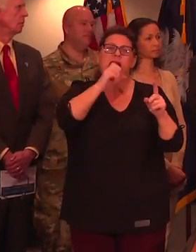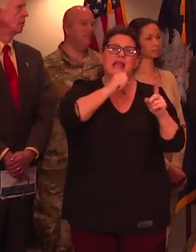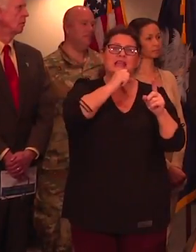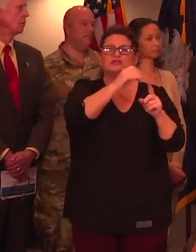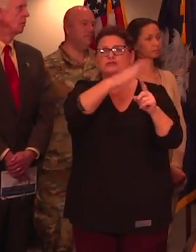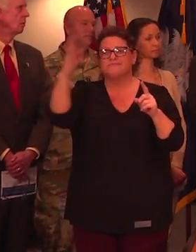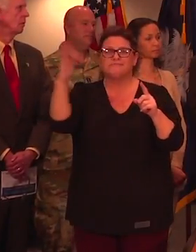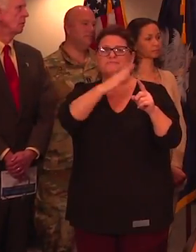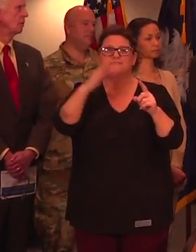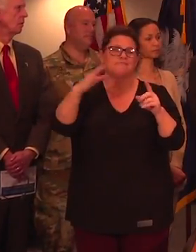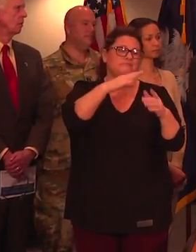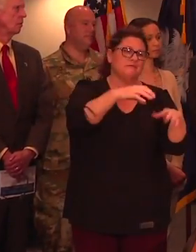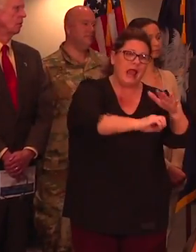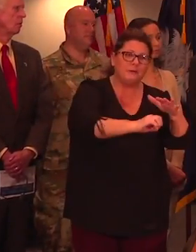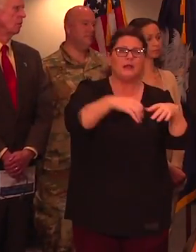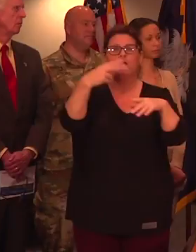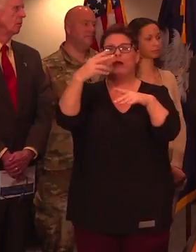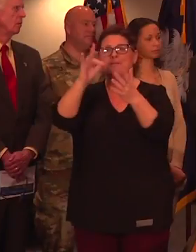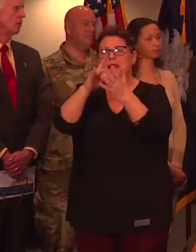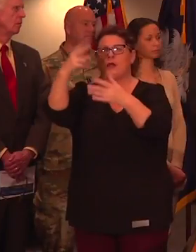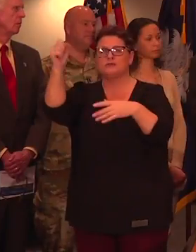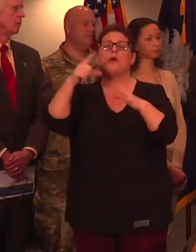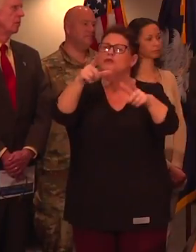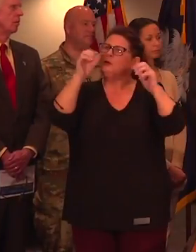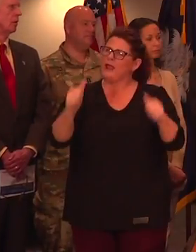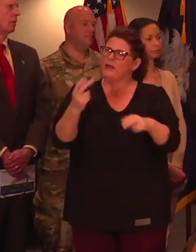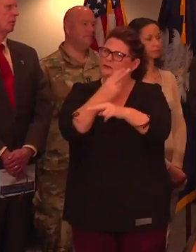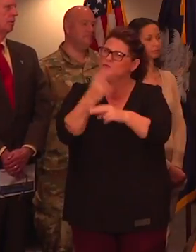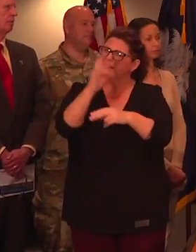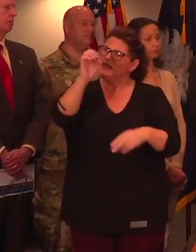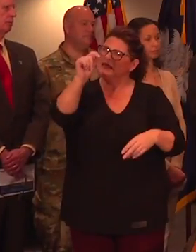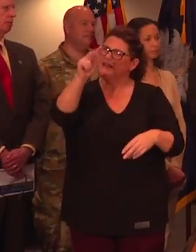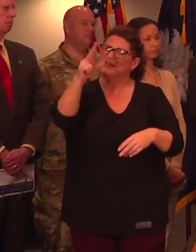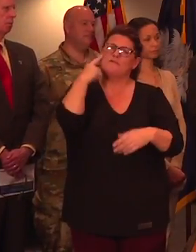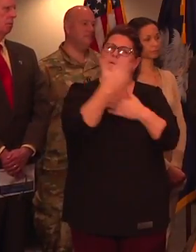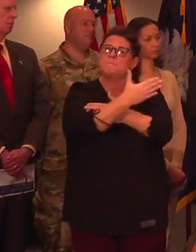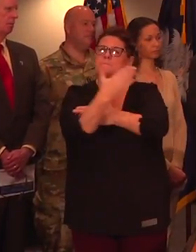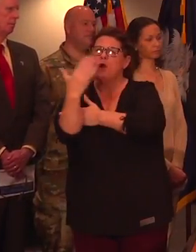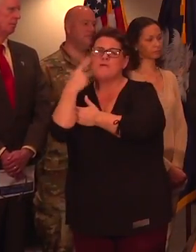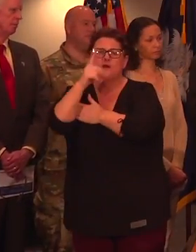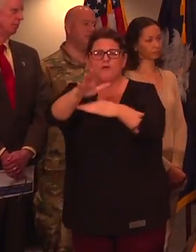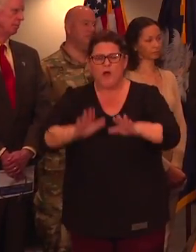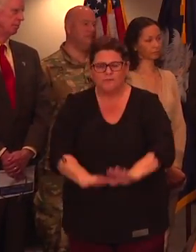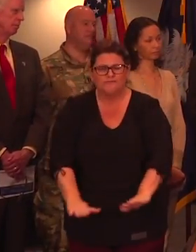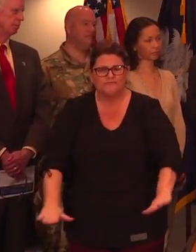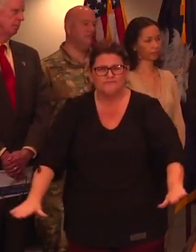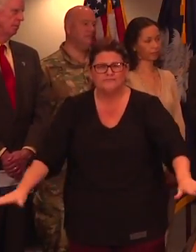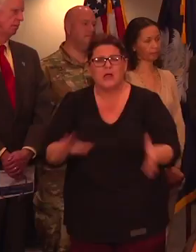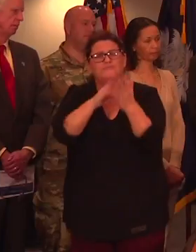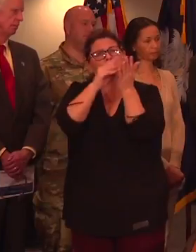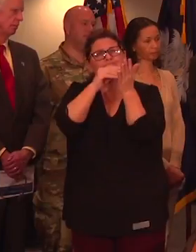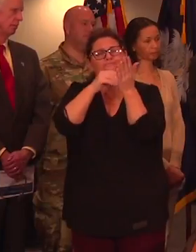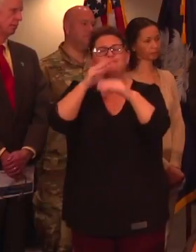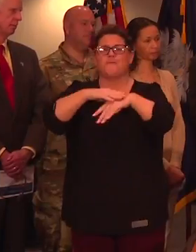to parents, though, right now you can use ETV particularly in the mornings for your youngsters, your young learners, and there